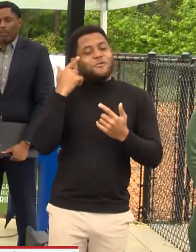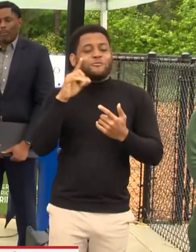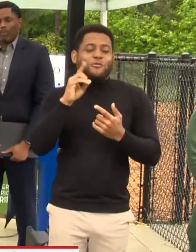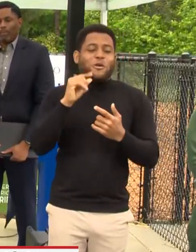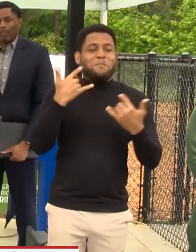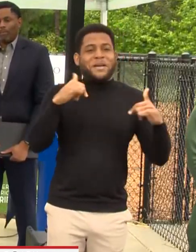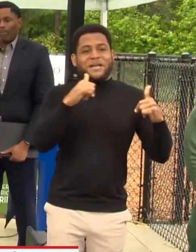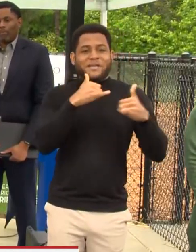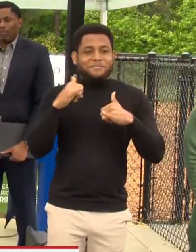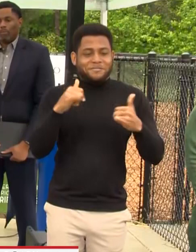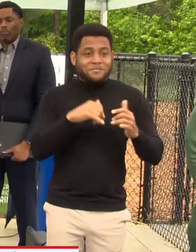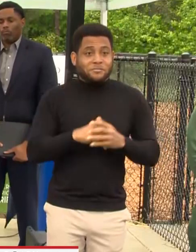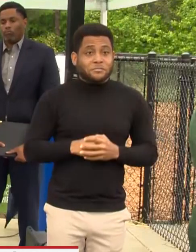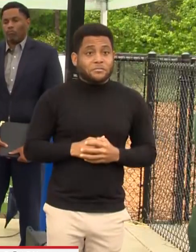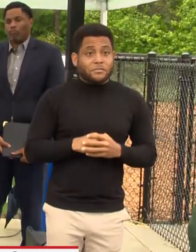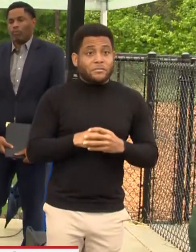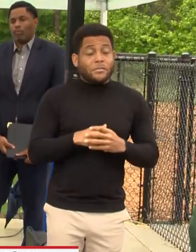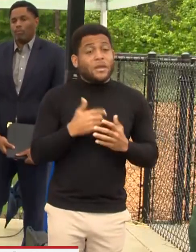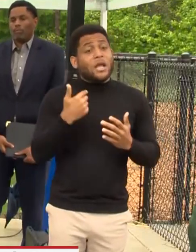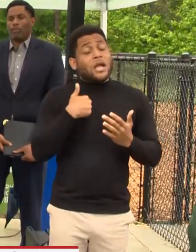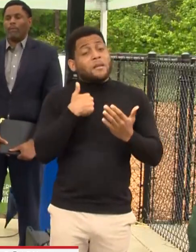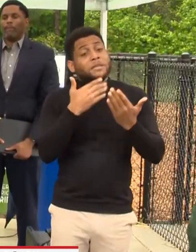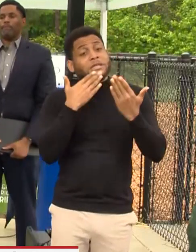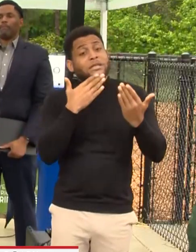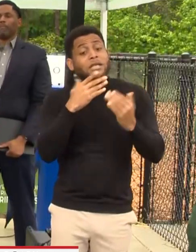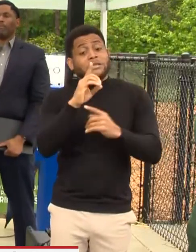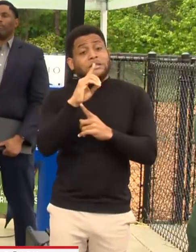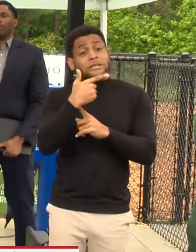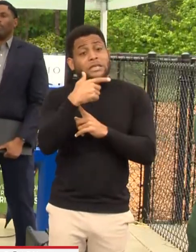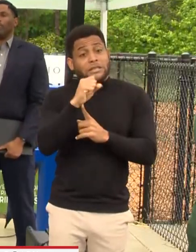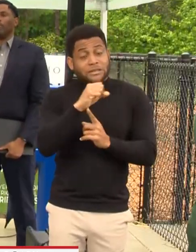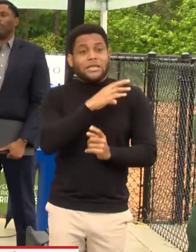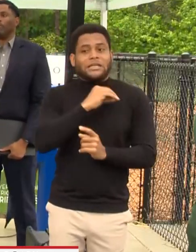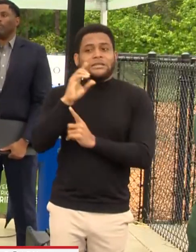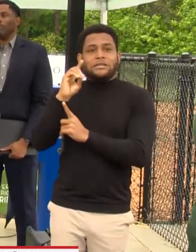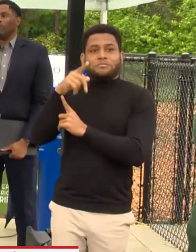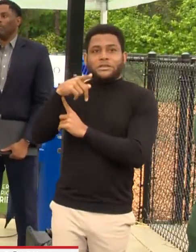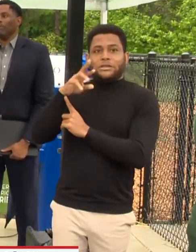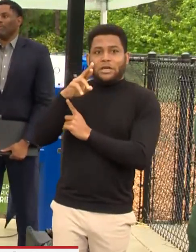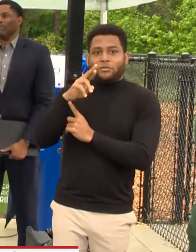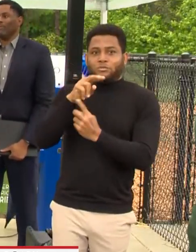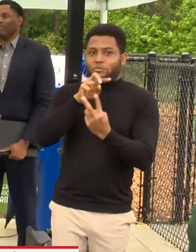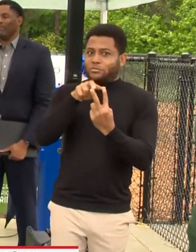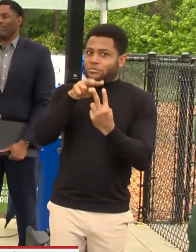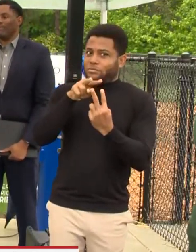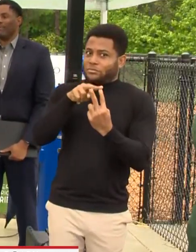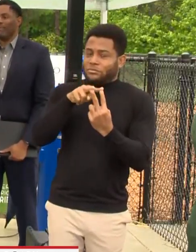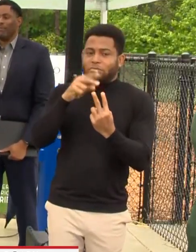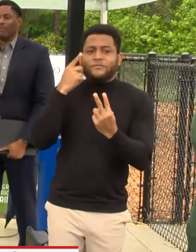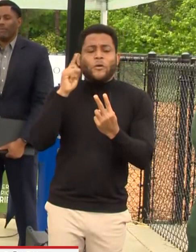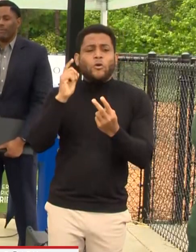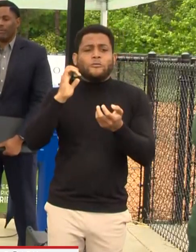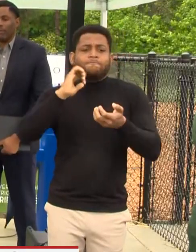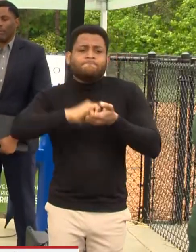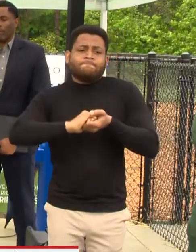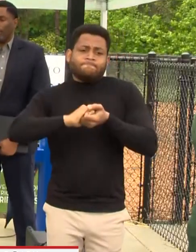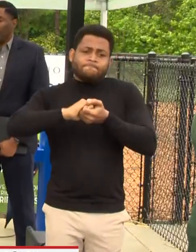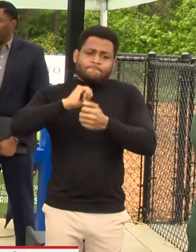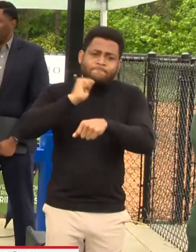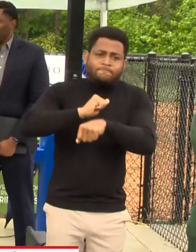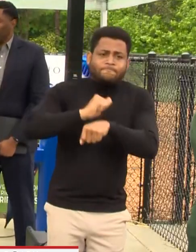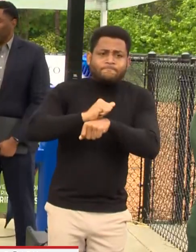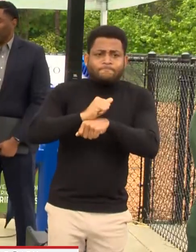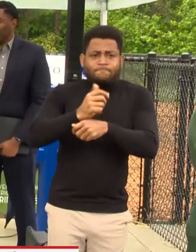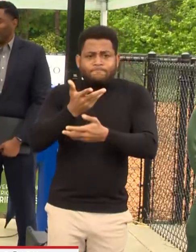to DGS and DPR for their combined efforts, and let me just say a couple of things about our investments in the